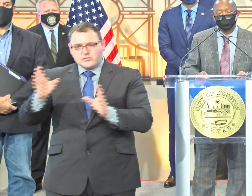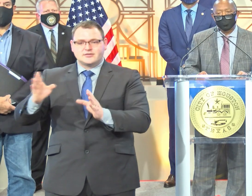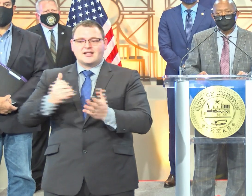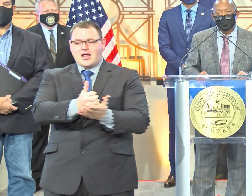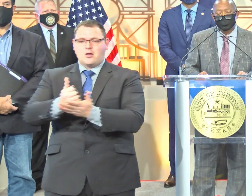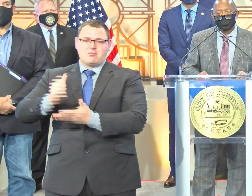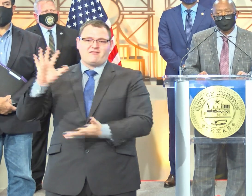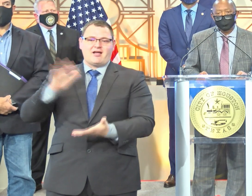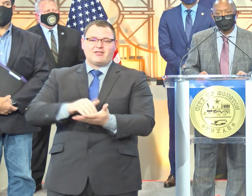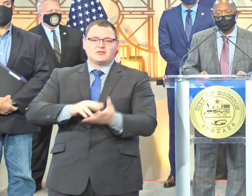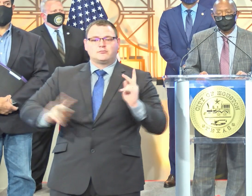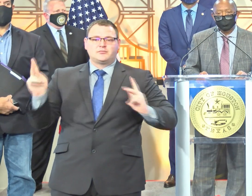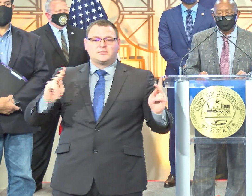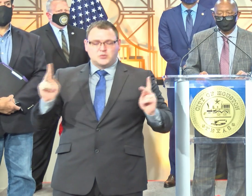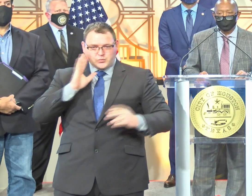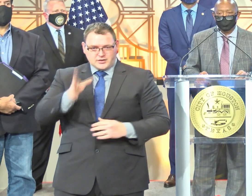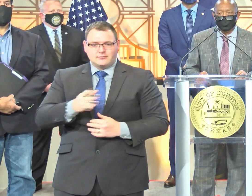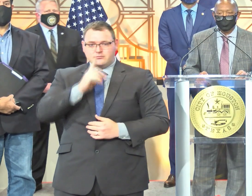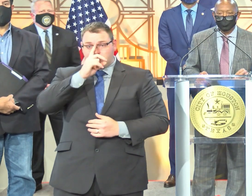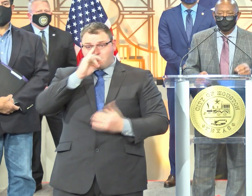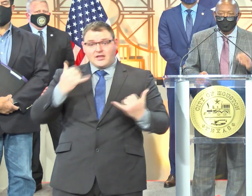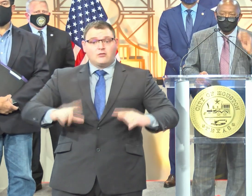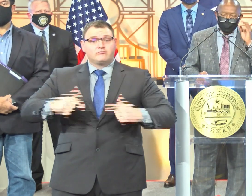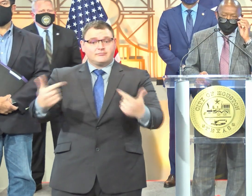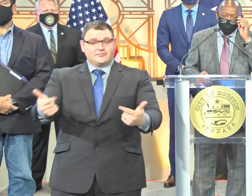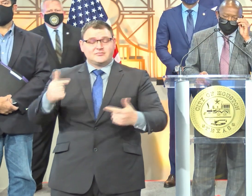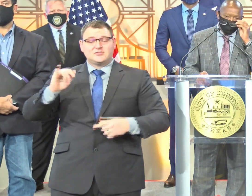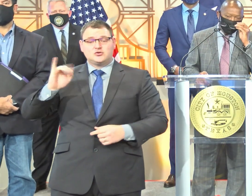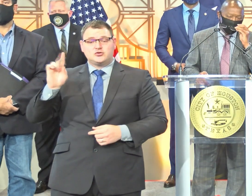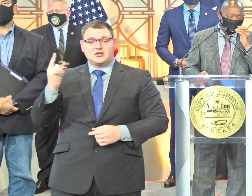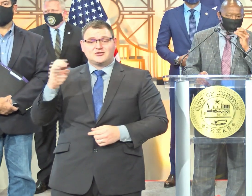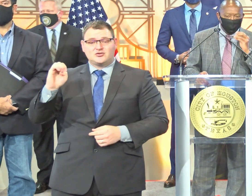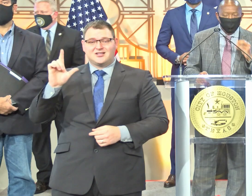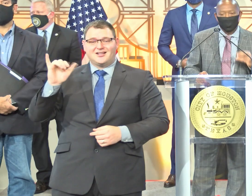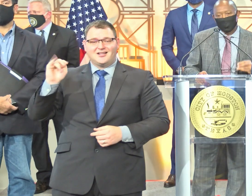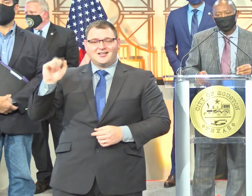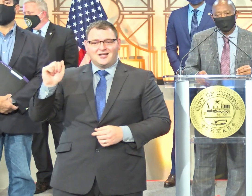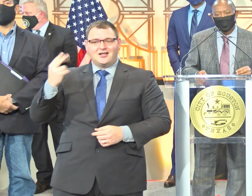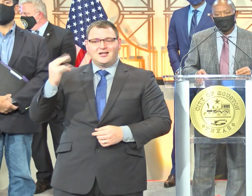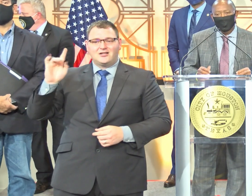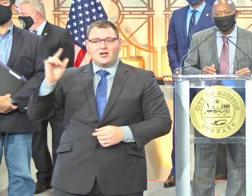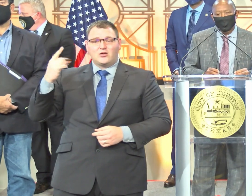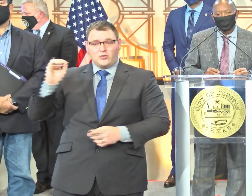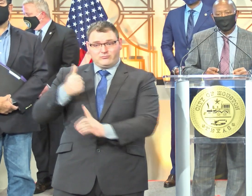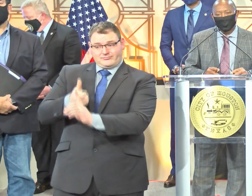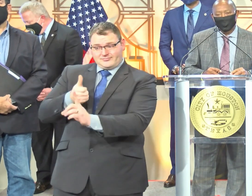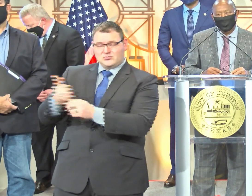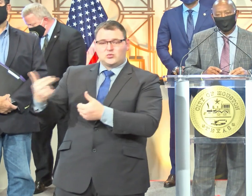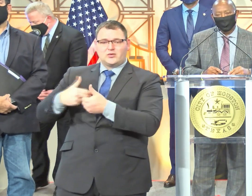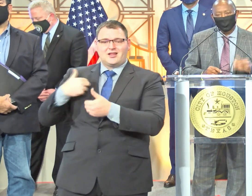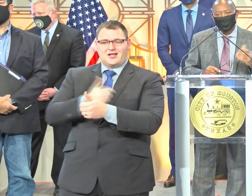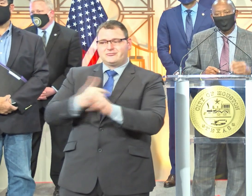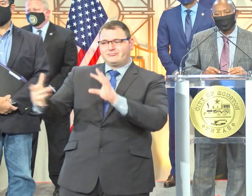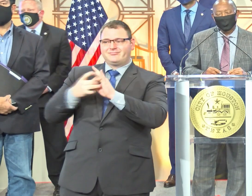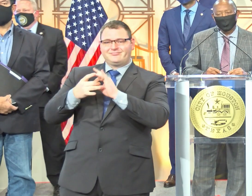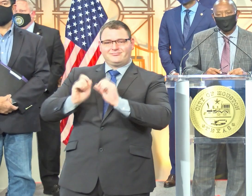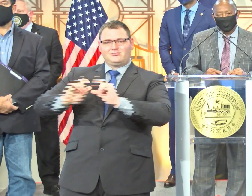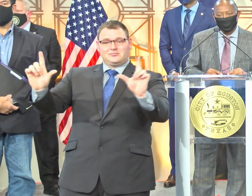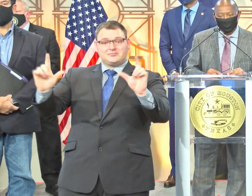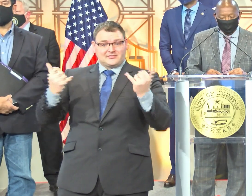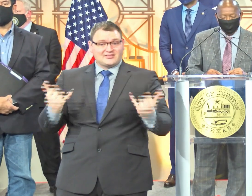be putting in a little over $40 million to this program, and with the private sector, along with the county, that amount will